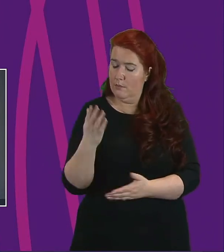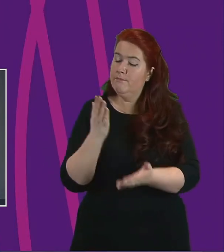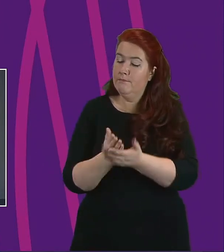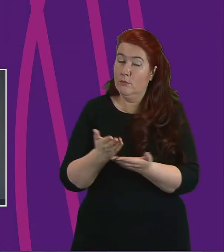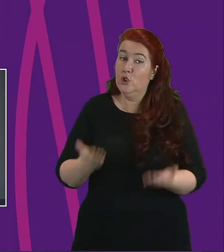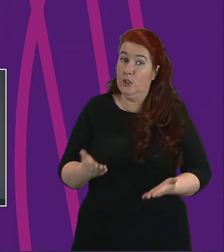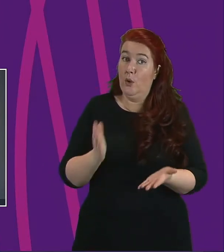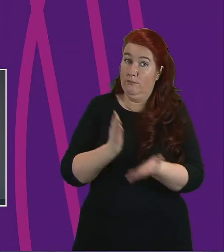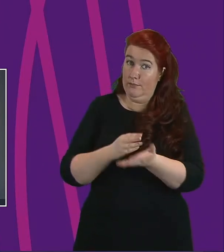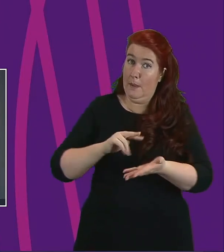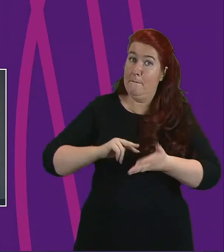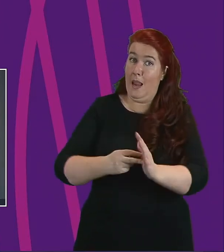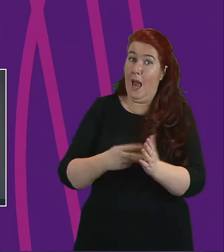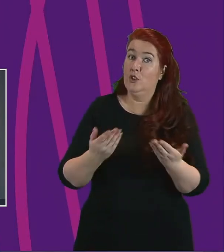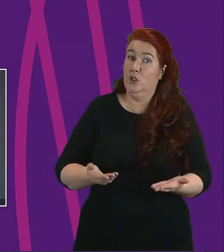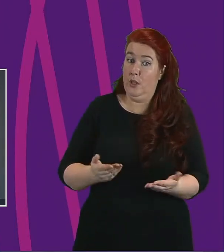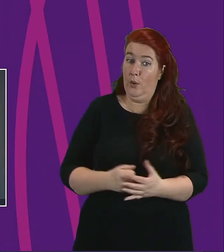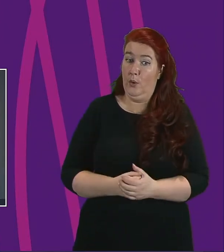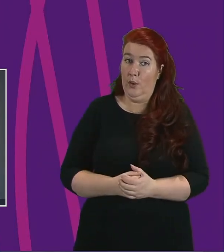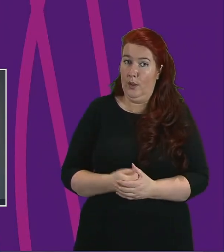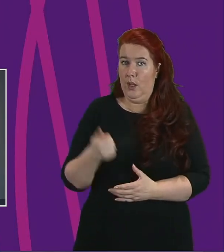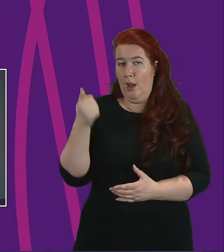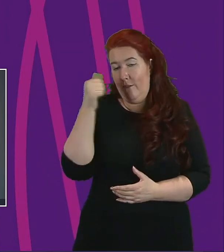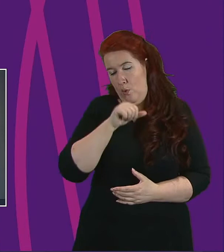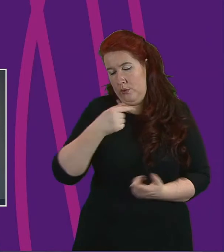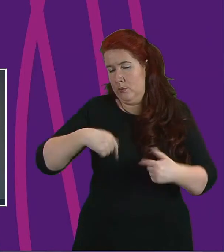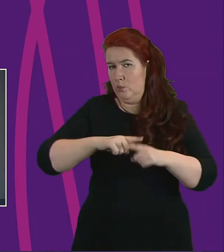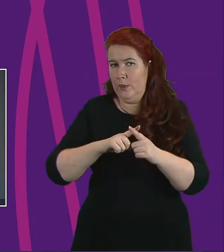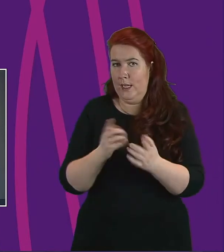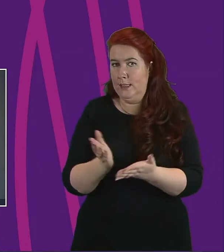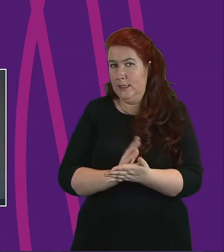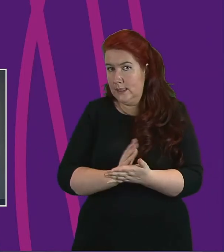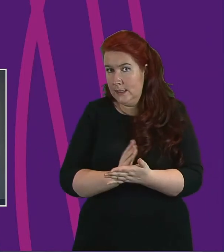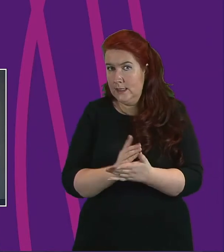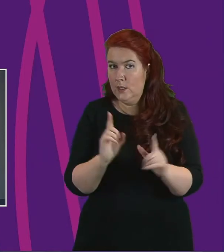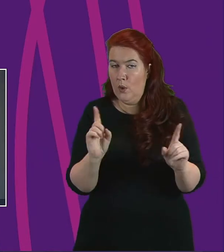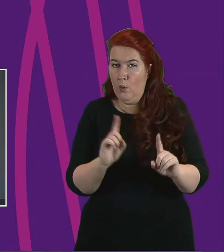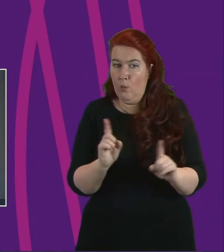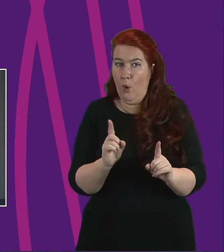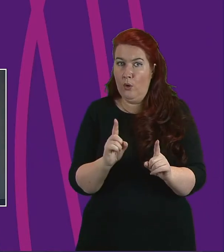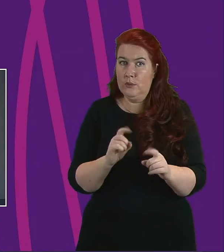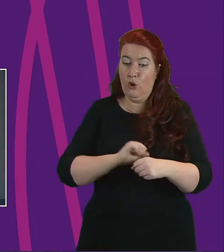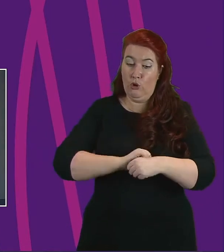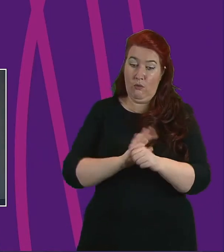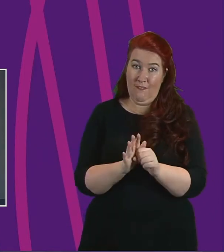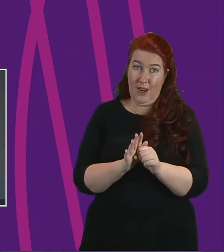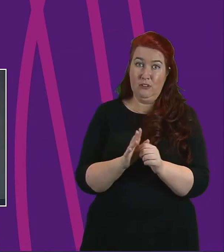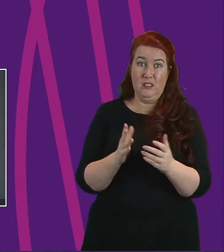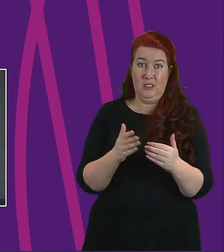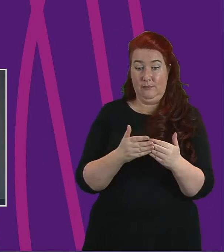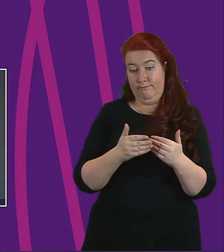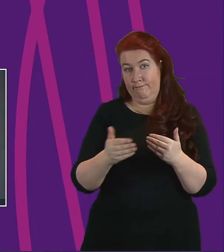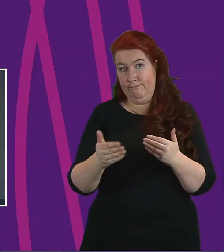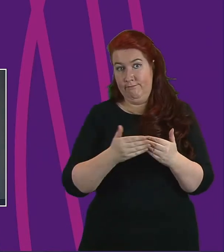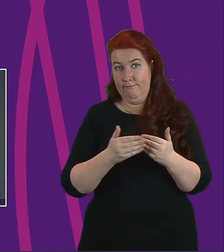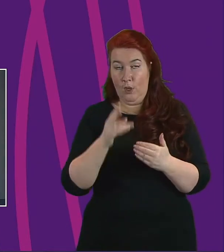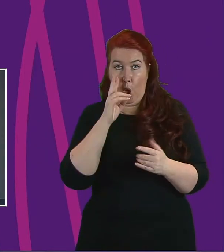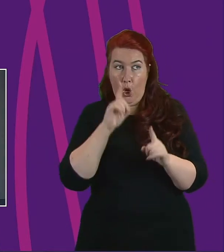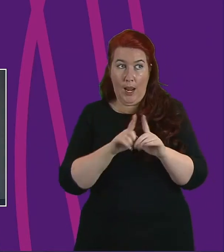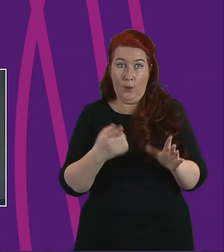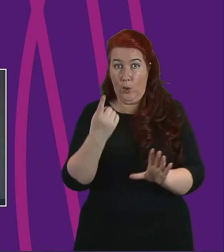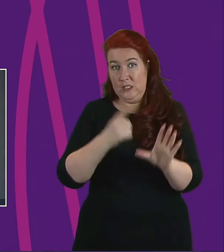now. We obviously are uncertain about what the path of COVID will be in the course of the next 12